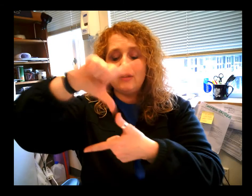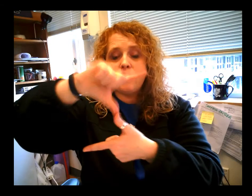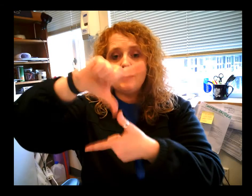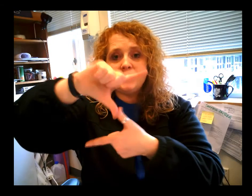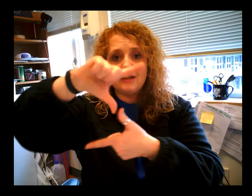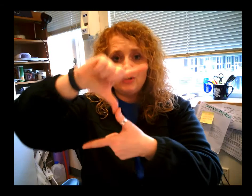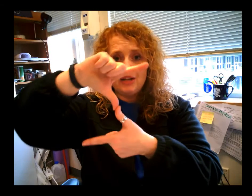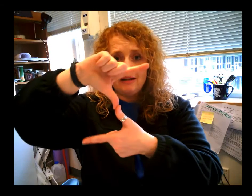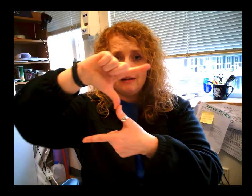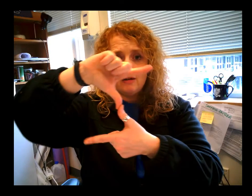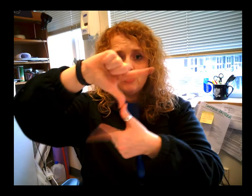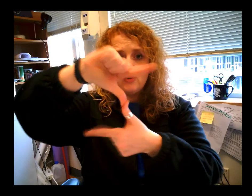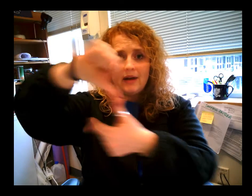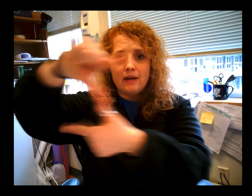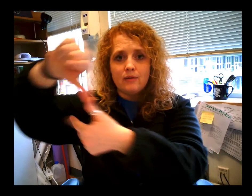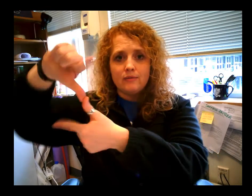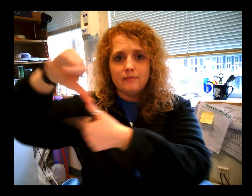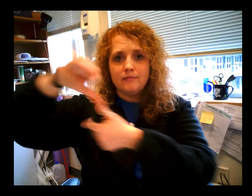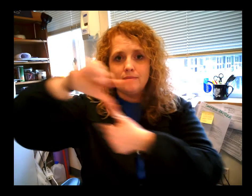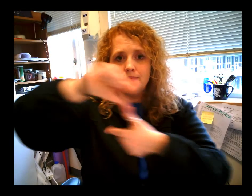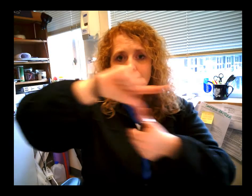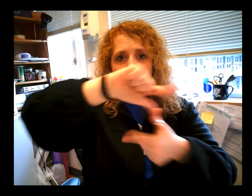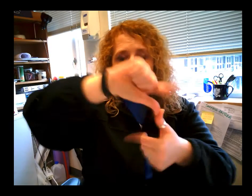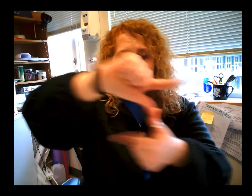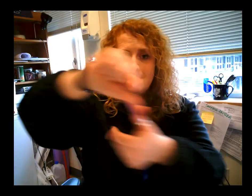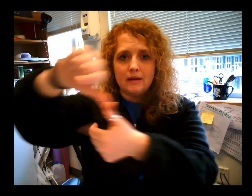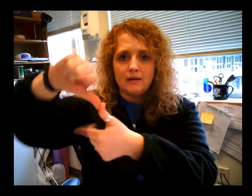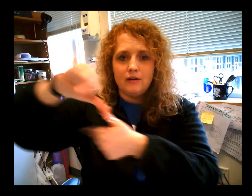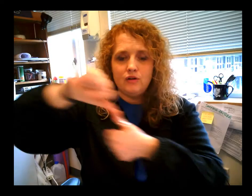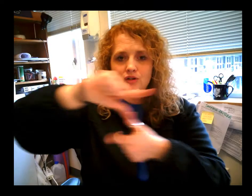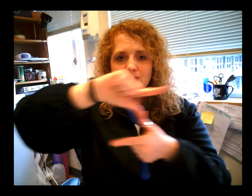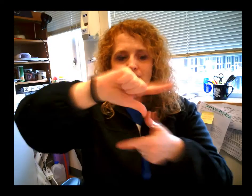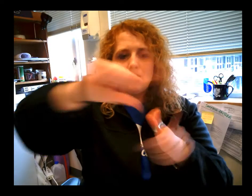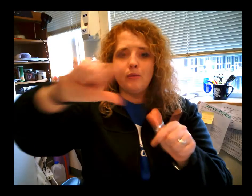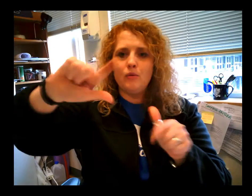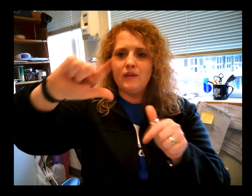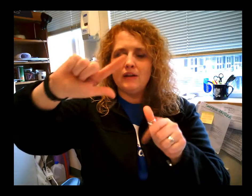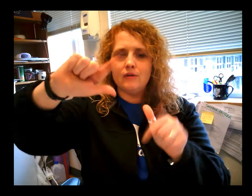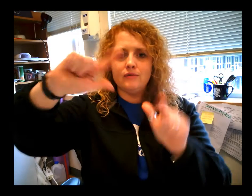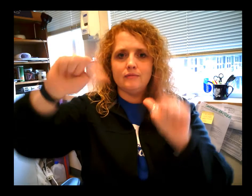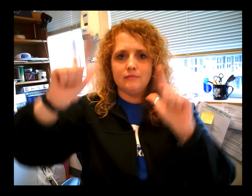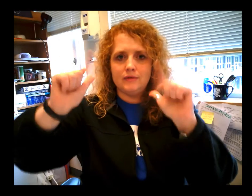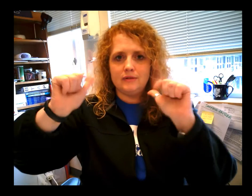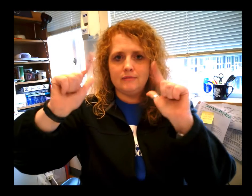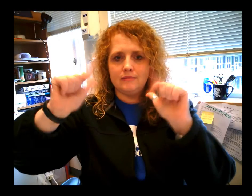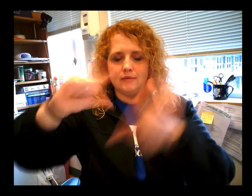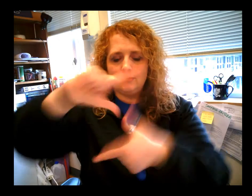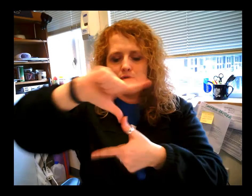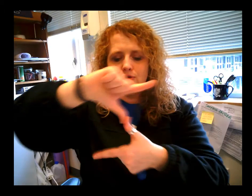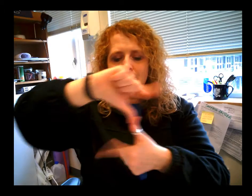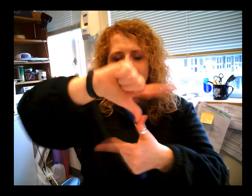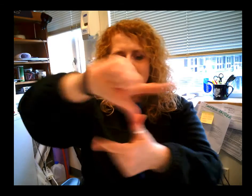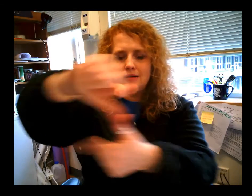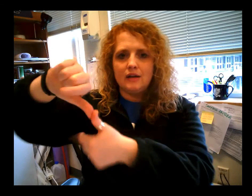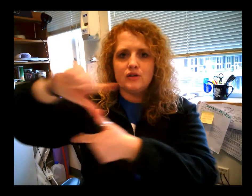Thumbs touching. Tornado. And you just move it. You're doing this in a